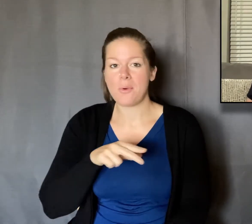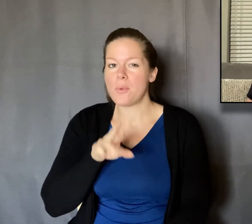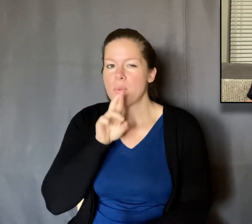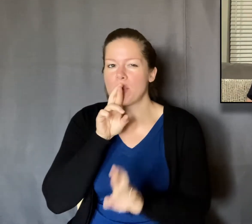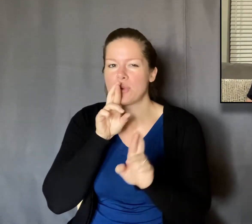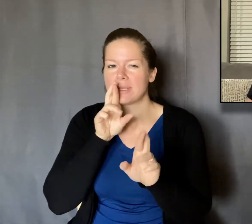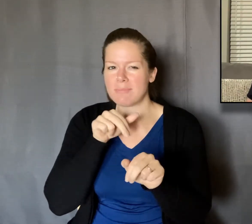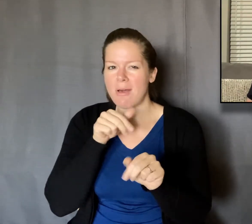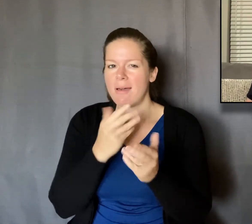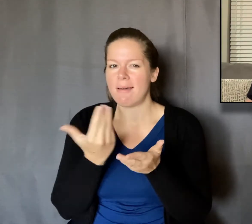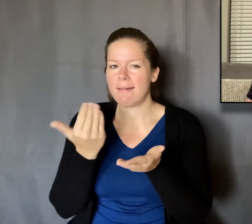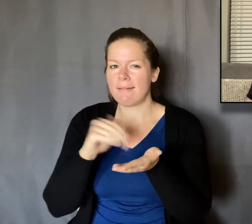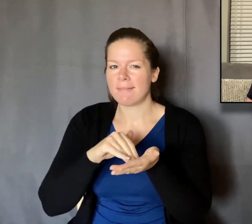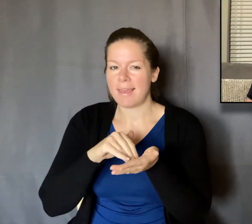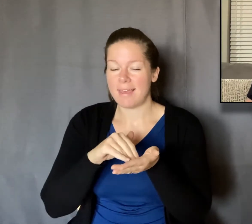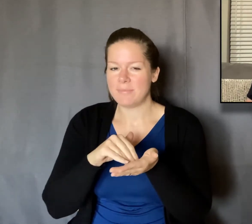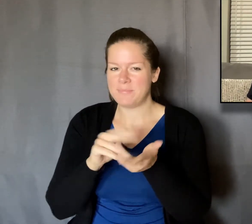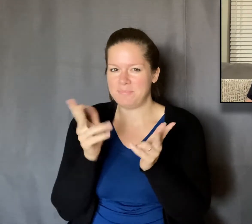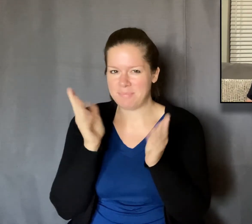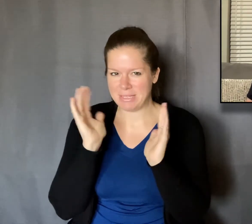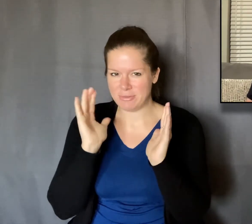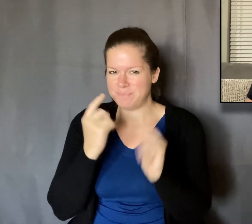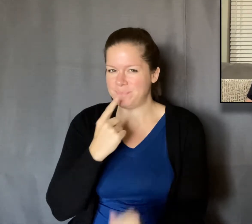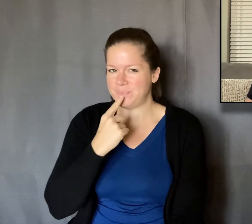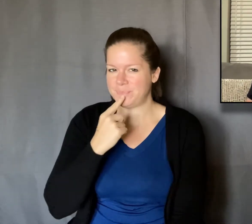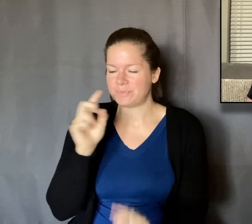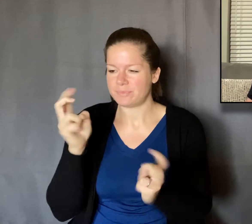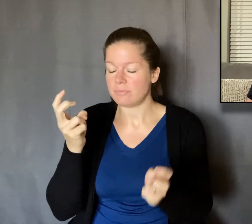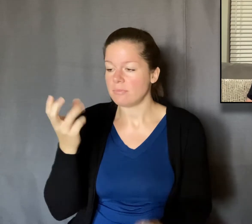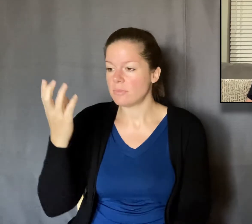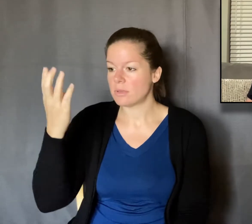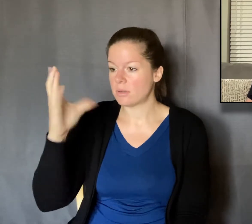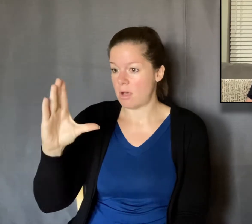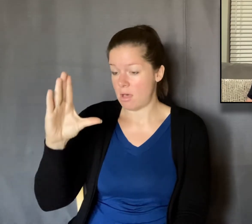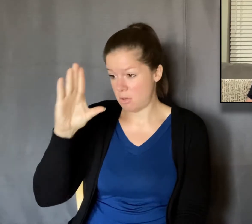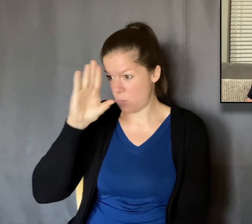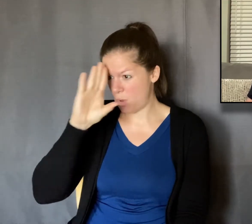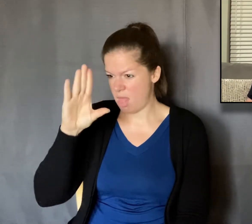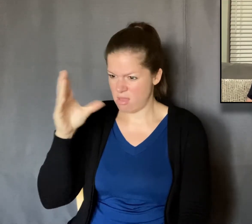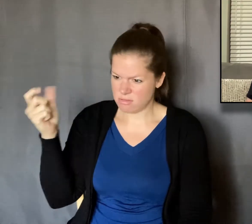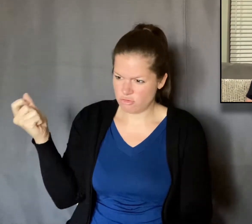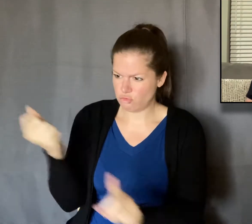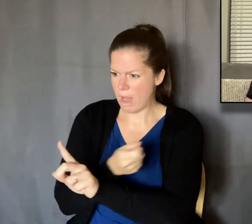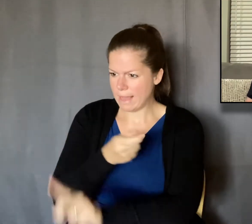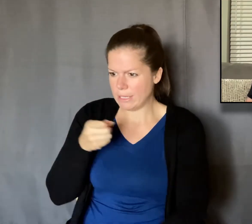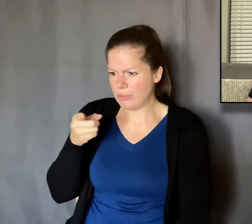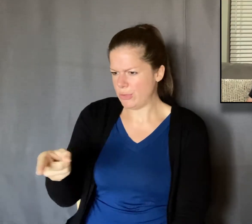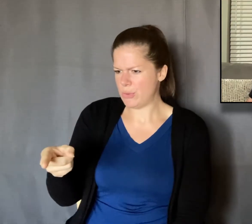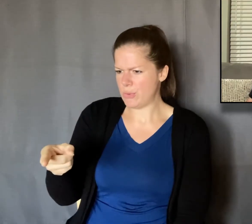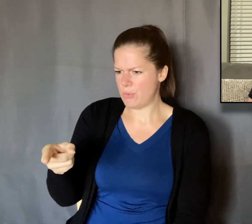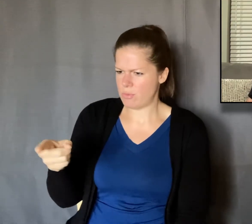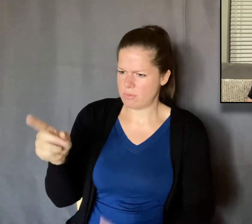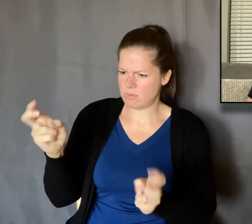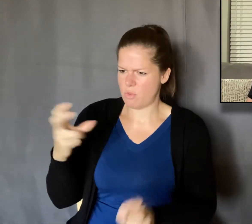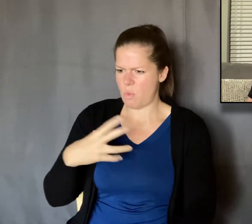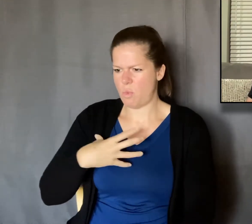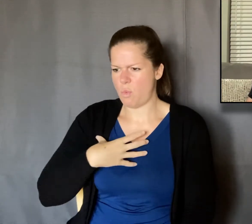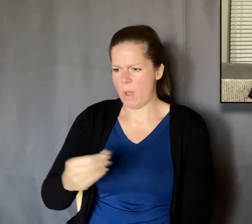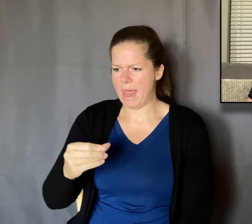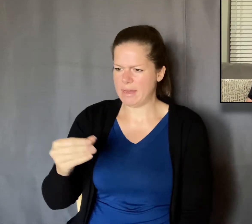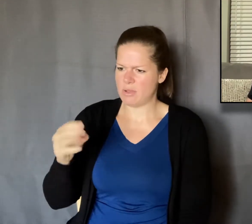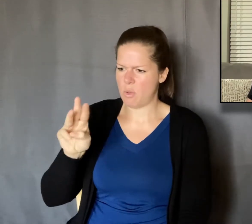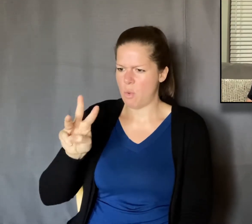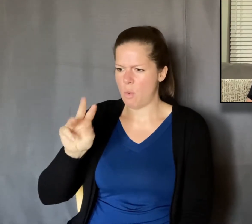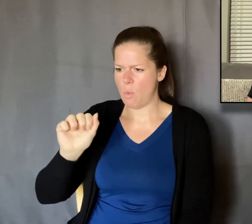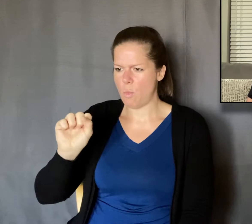raise your eyebrows as you go through your daily reading. He says, God is going to strike you, you whitewashed wall, to Ananias, who was known, by the way,